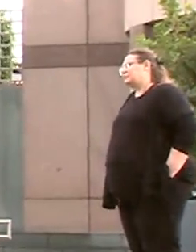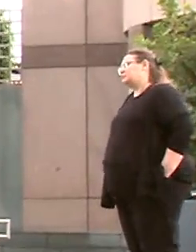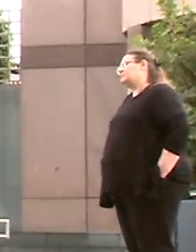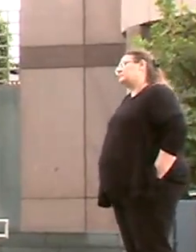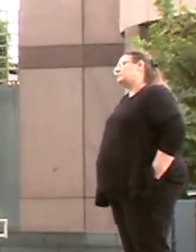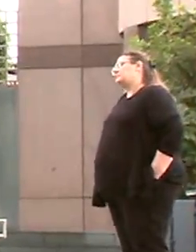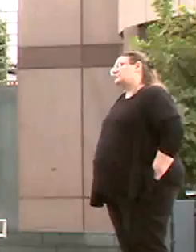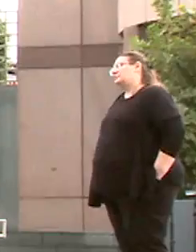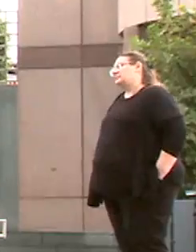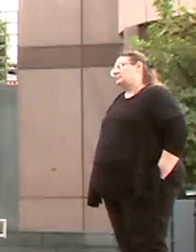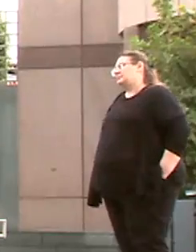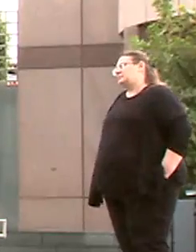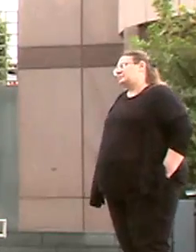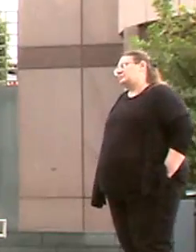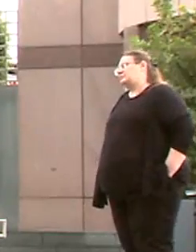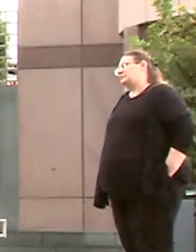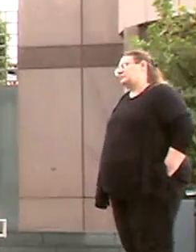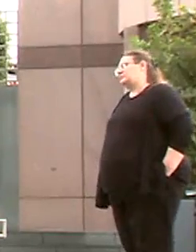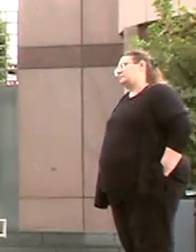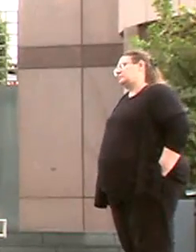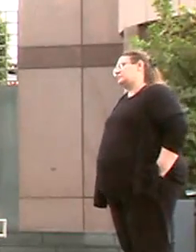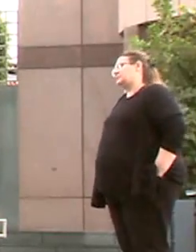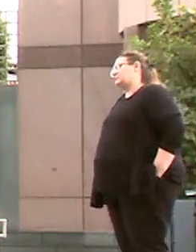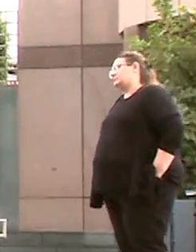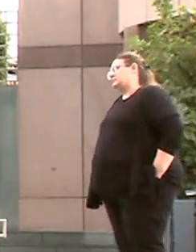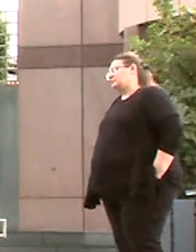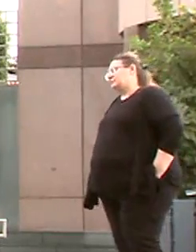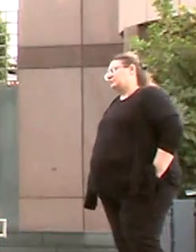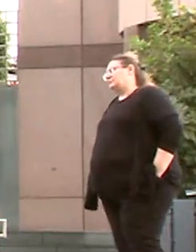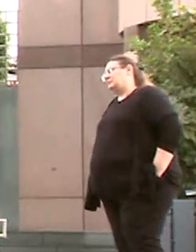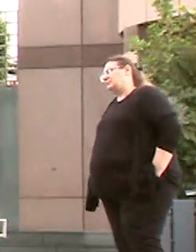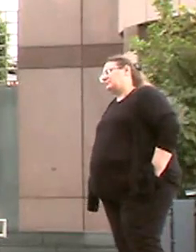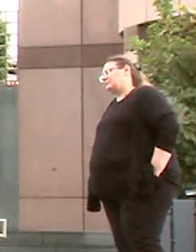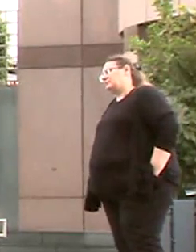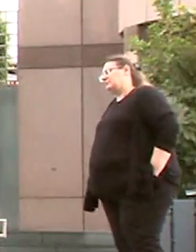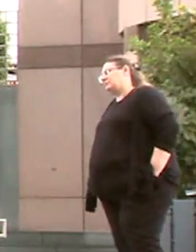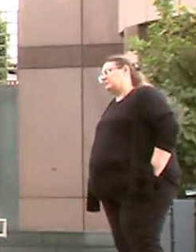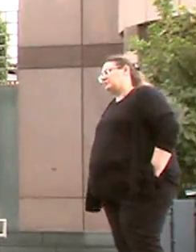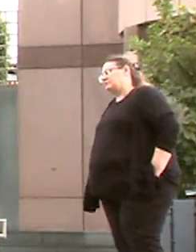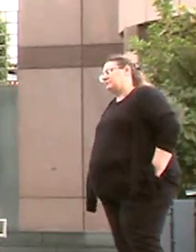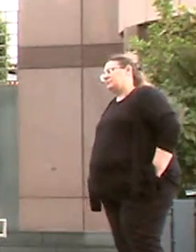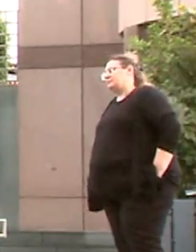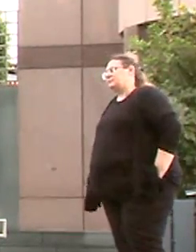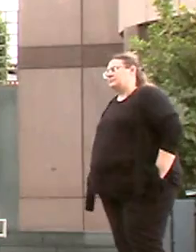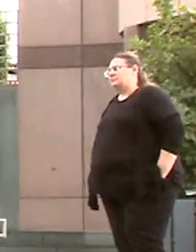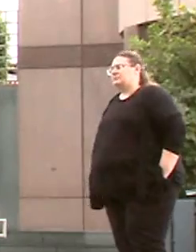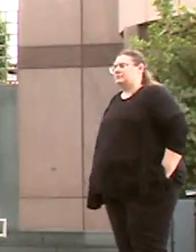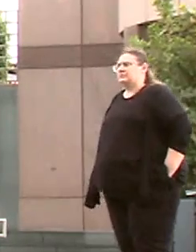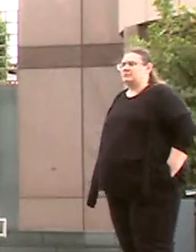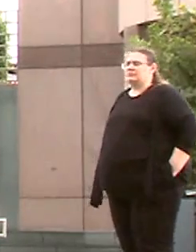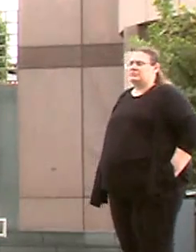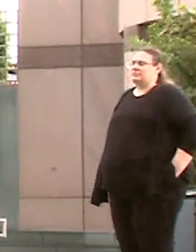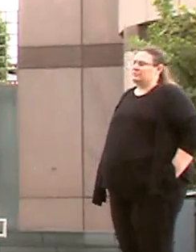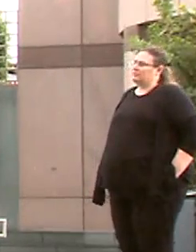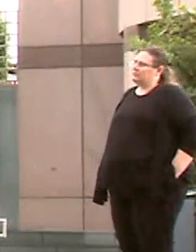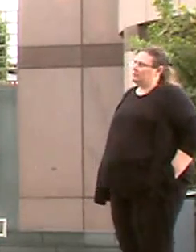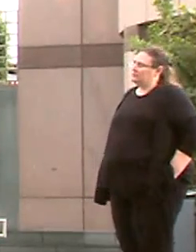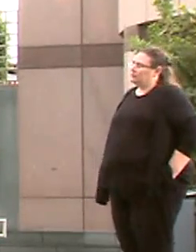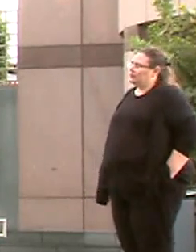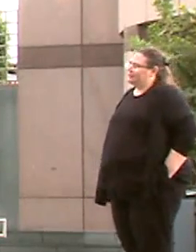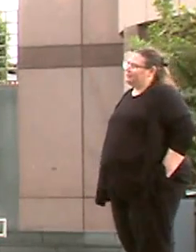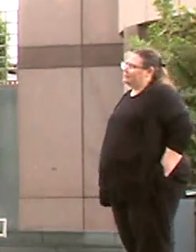about things that aren't about our disability. And I think once Hollywood starts